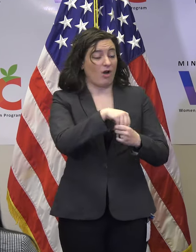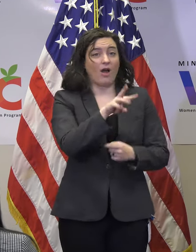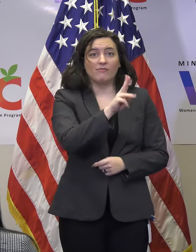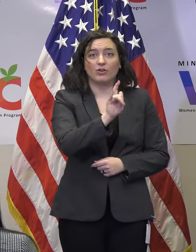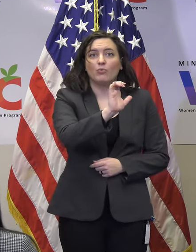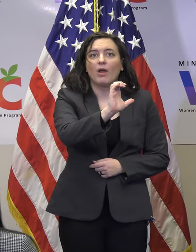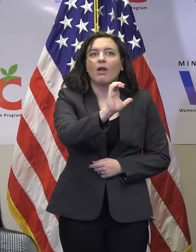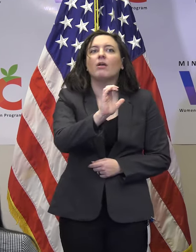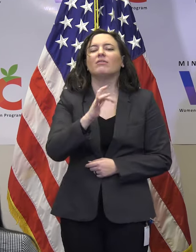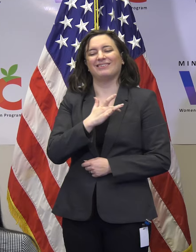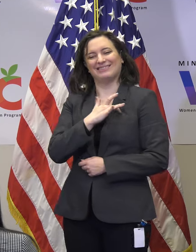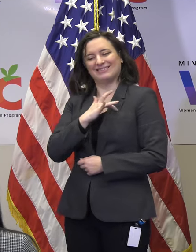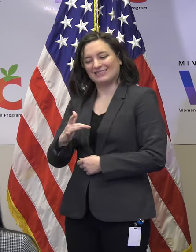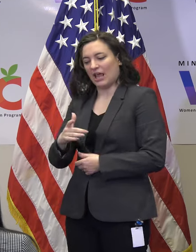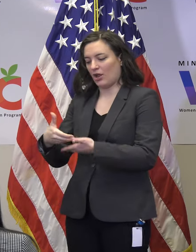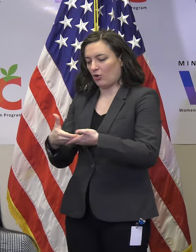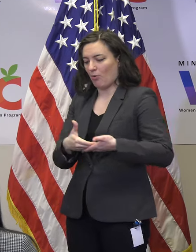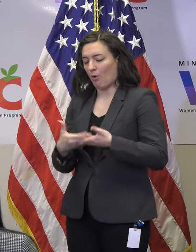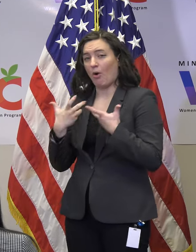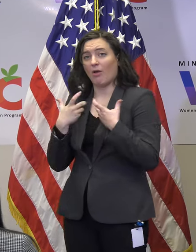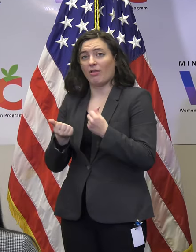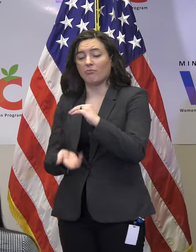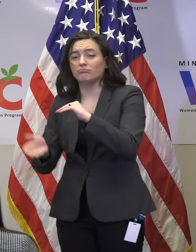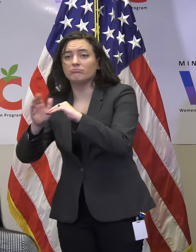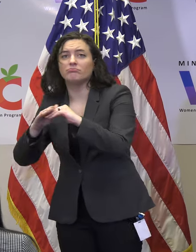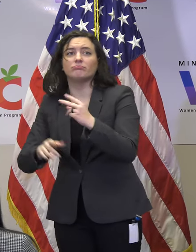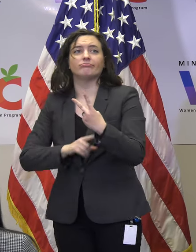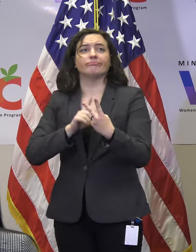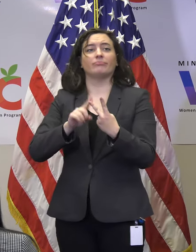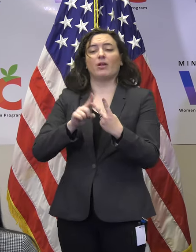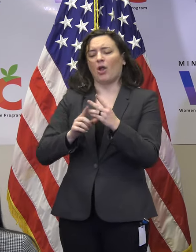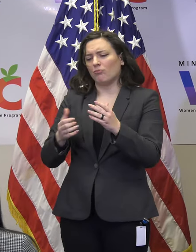infant mortality, and promotes child cognitive development.